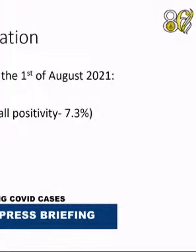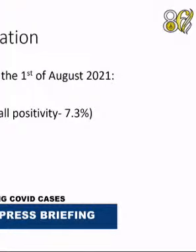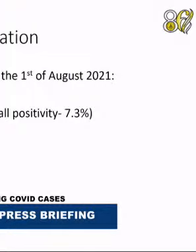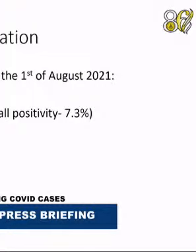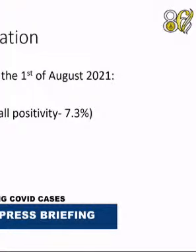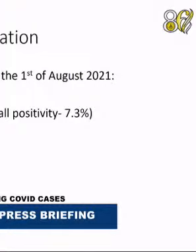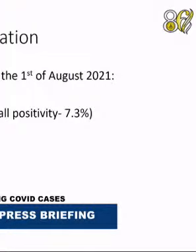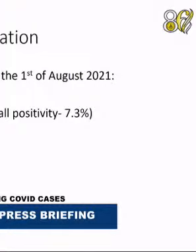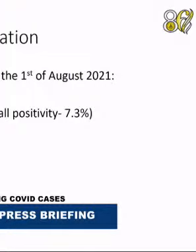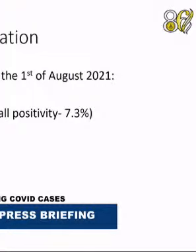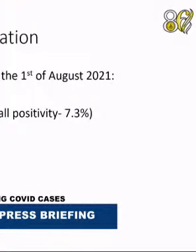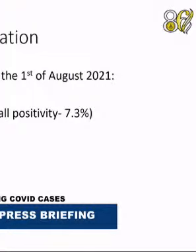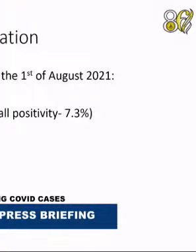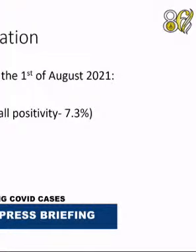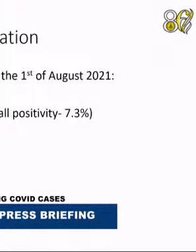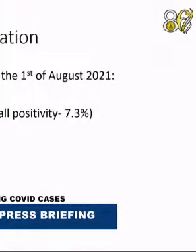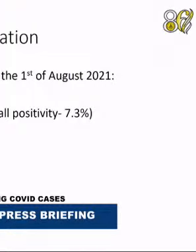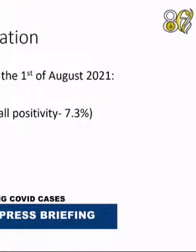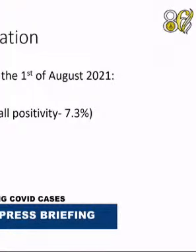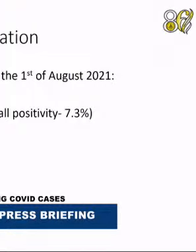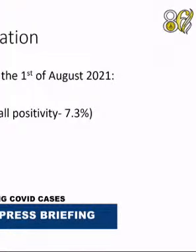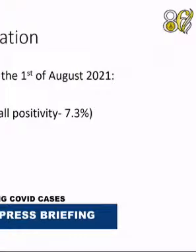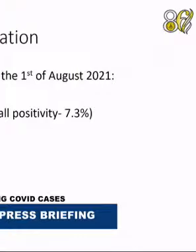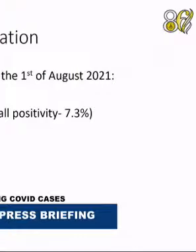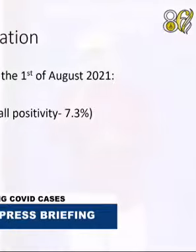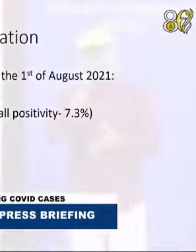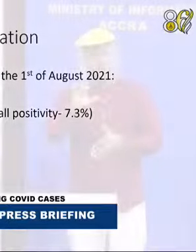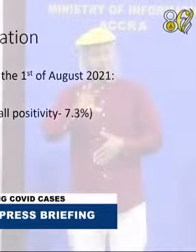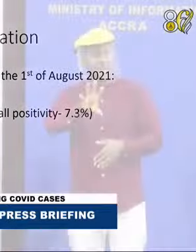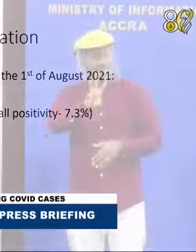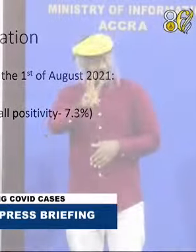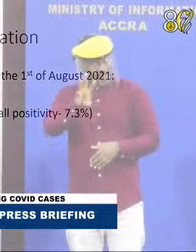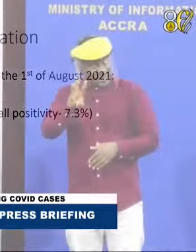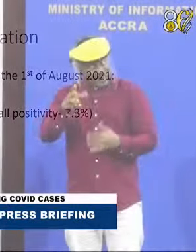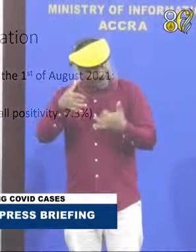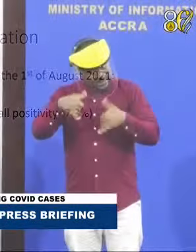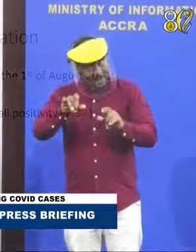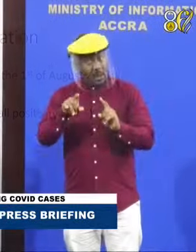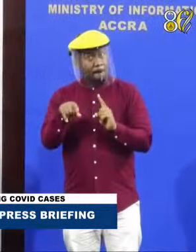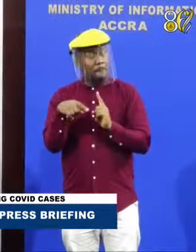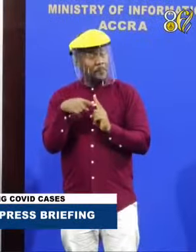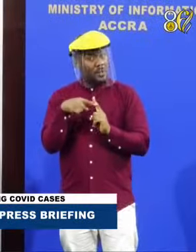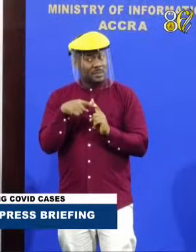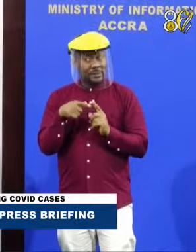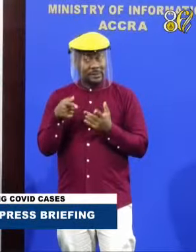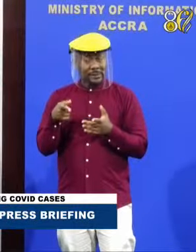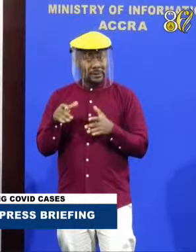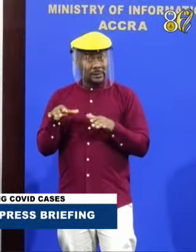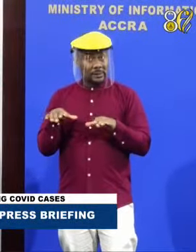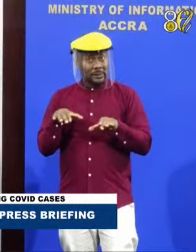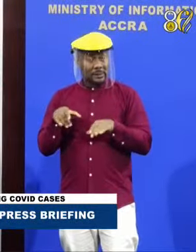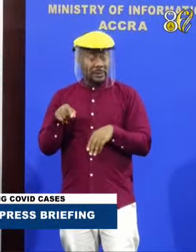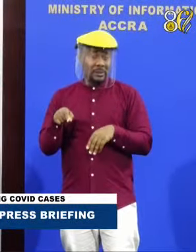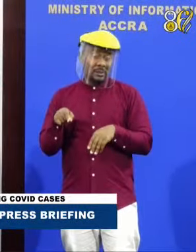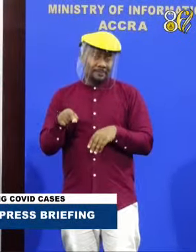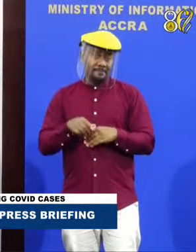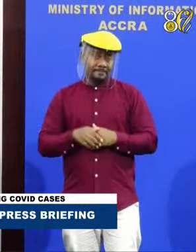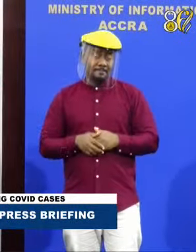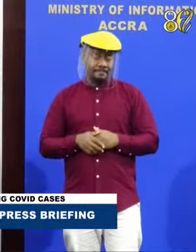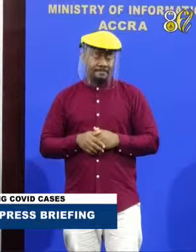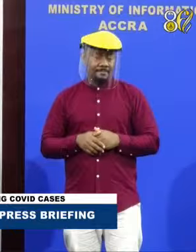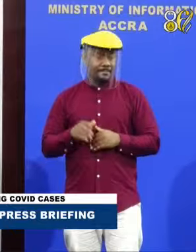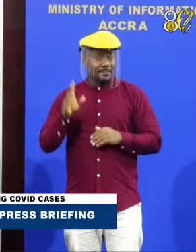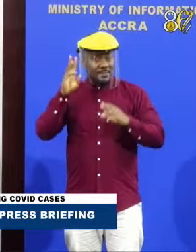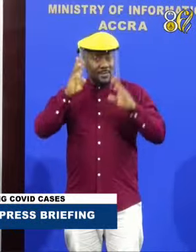6,766, and this is quite worrying. So that tells us that in